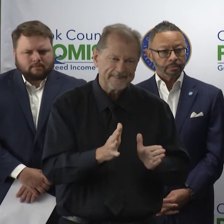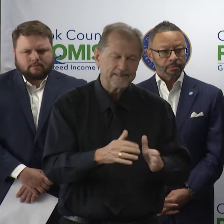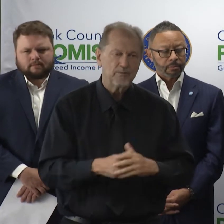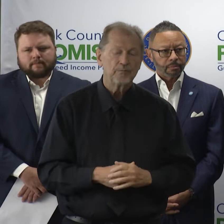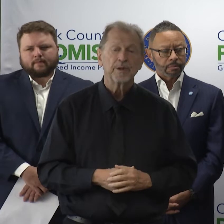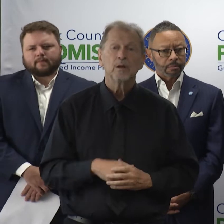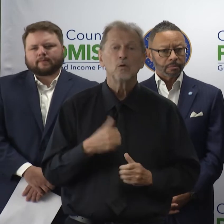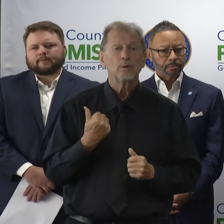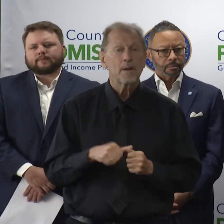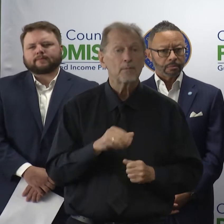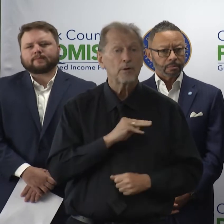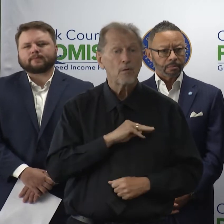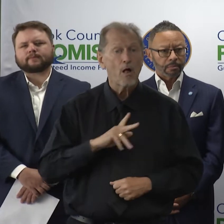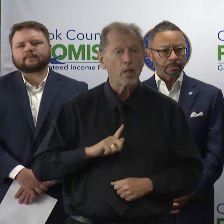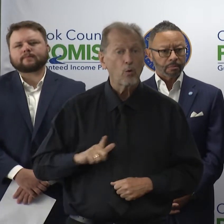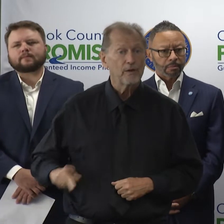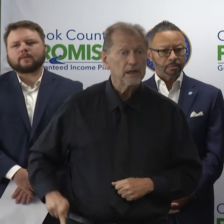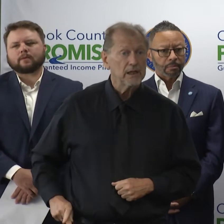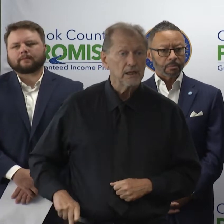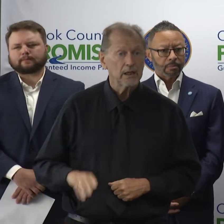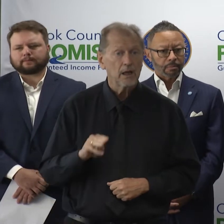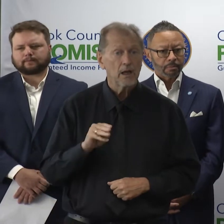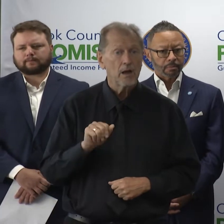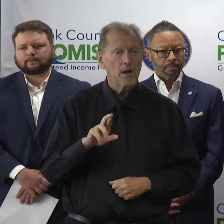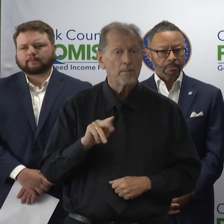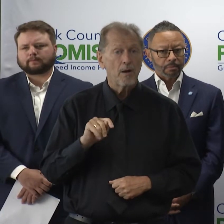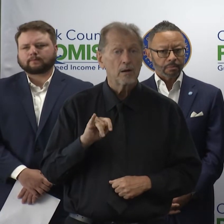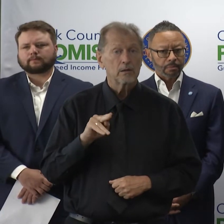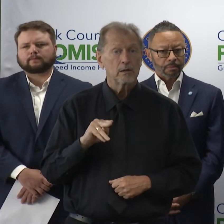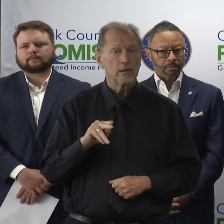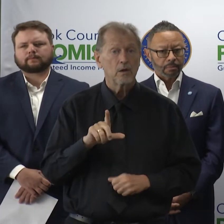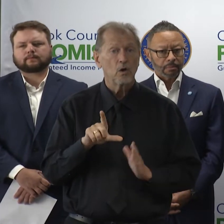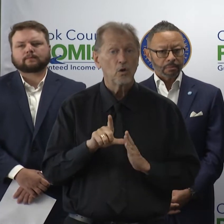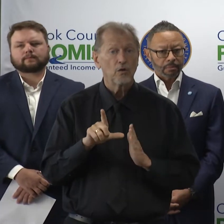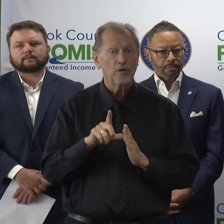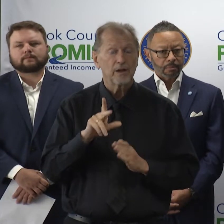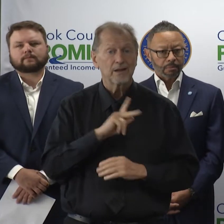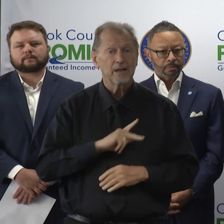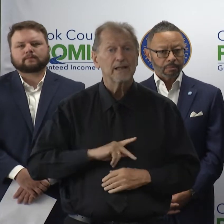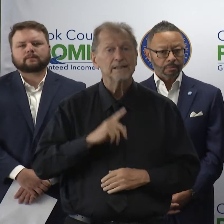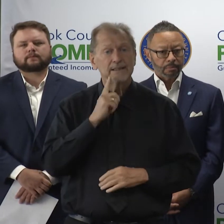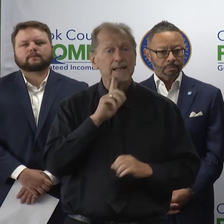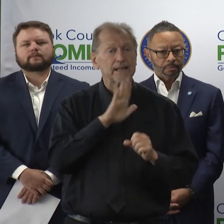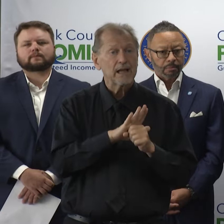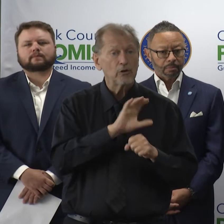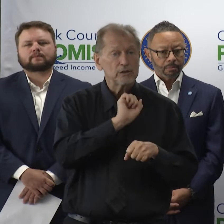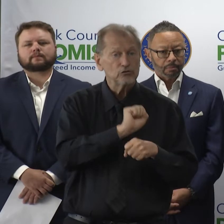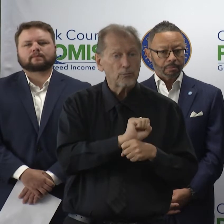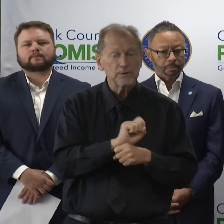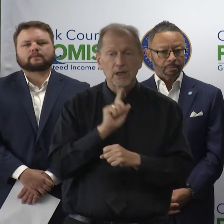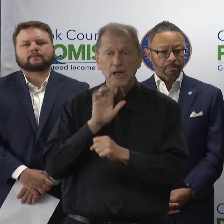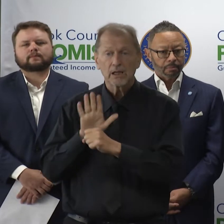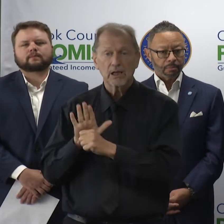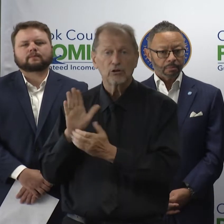King talked 50 years ago about the importance either of guaranteed jobs or guaranteed income in this country.